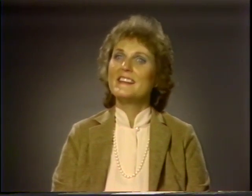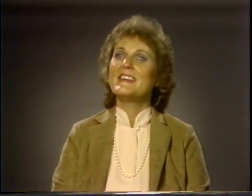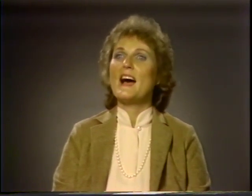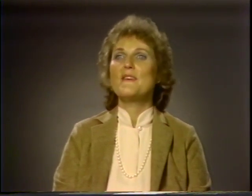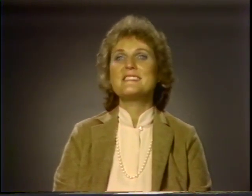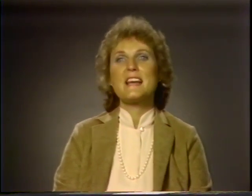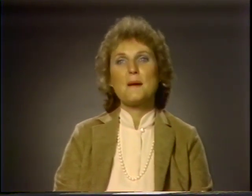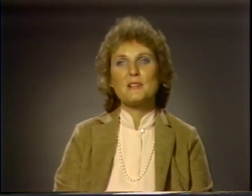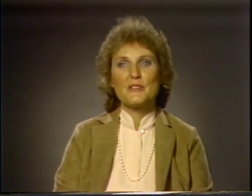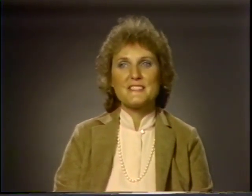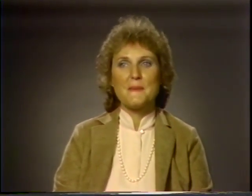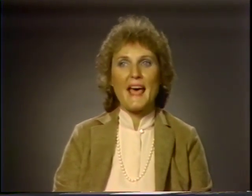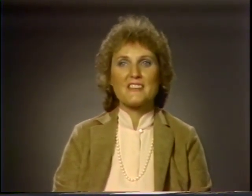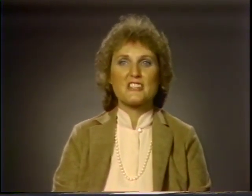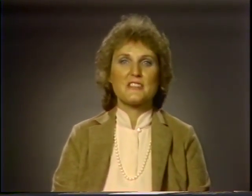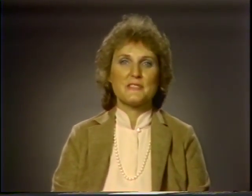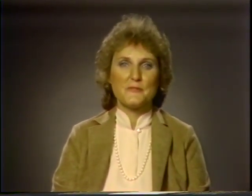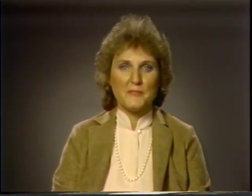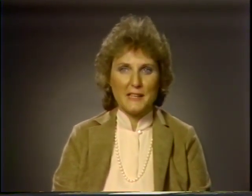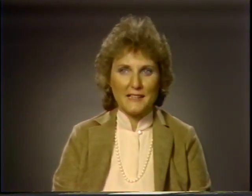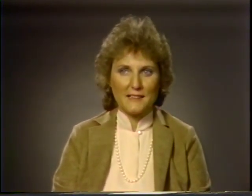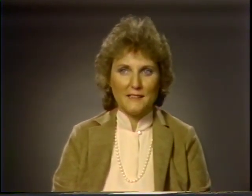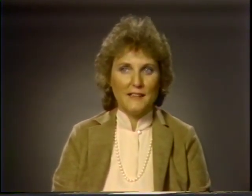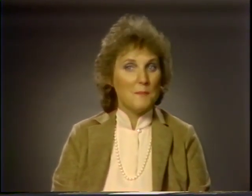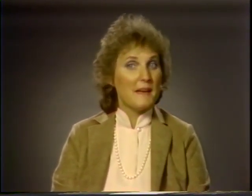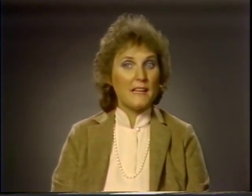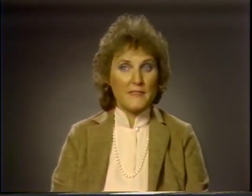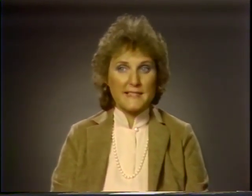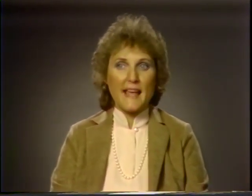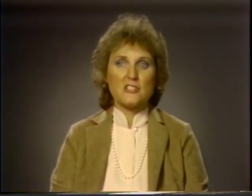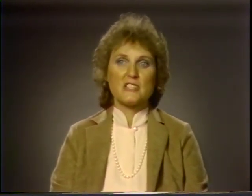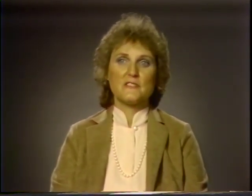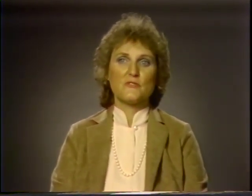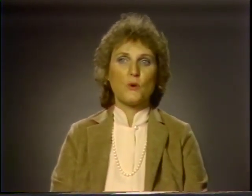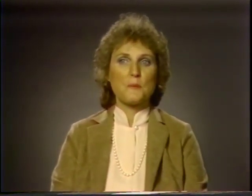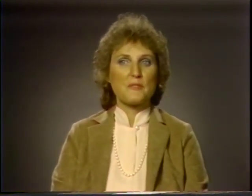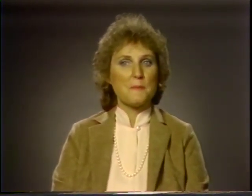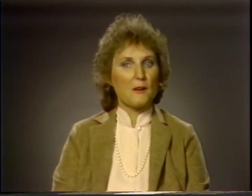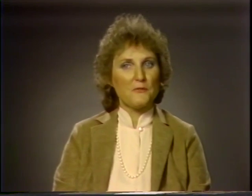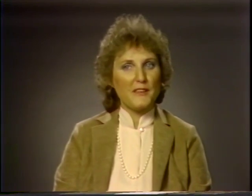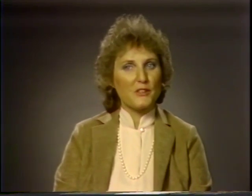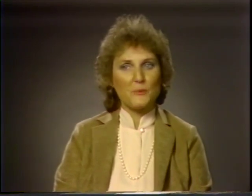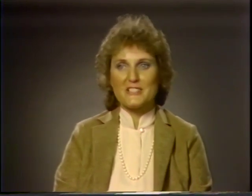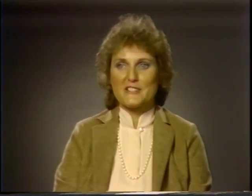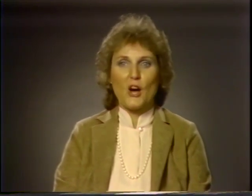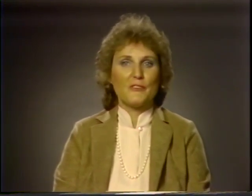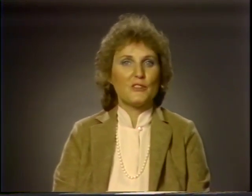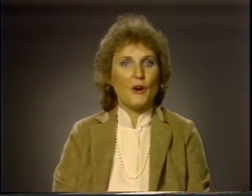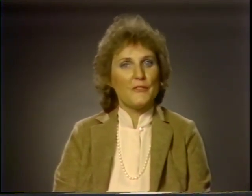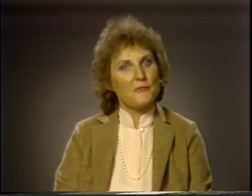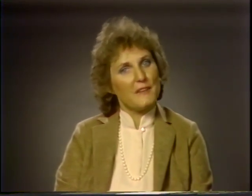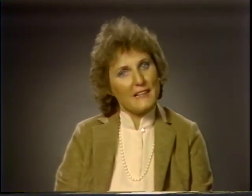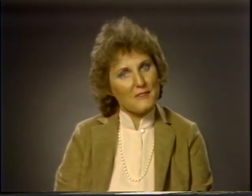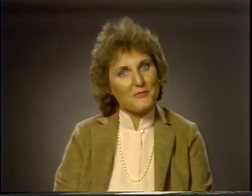Now it's time to learn some adjectives of feeling. Many of these adjectives are formed with the middle finger, which is often called the feeling